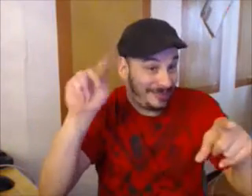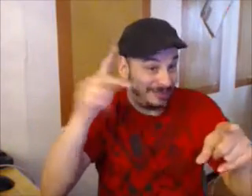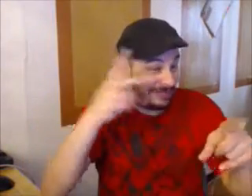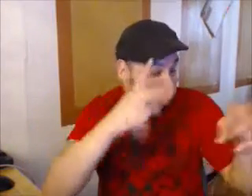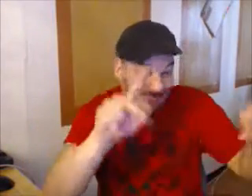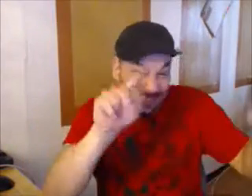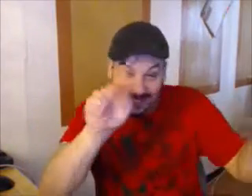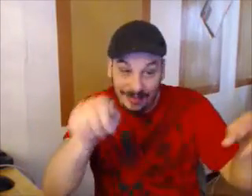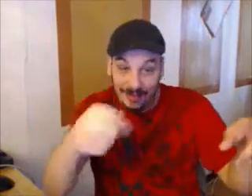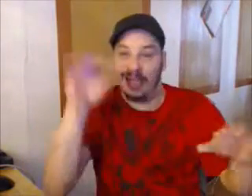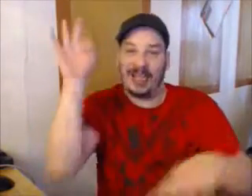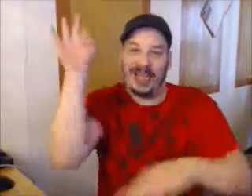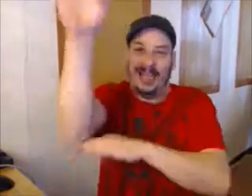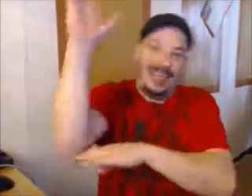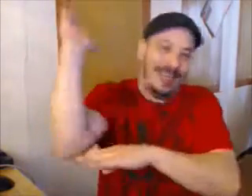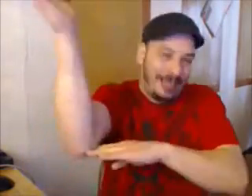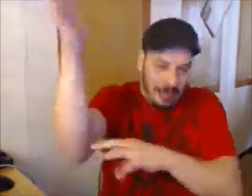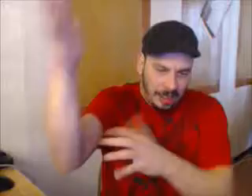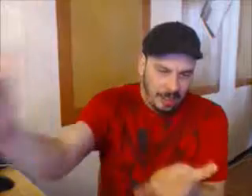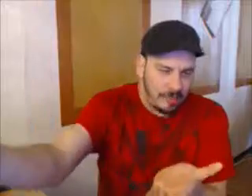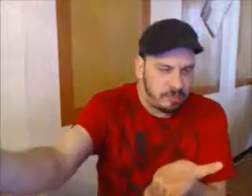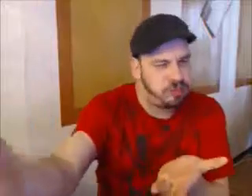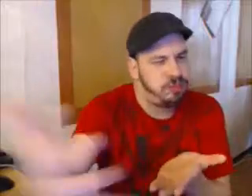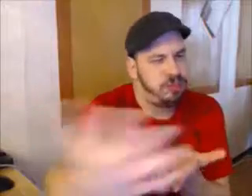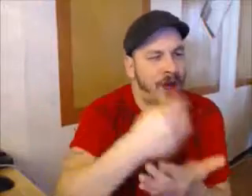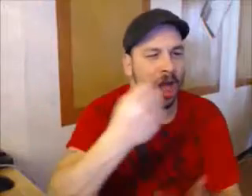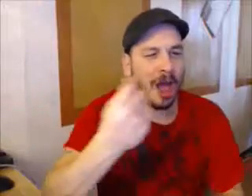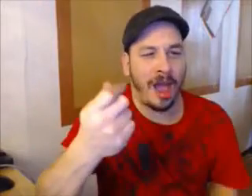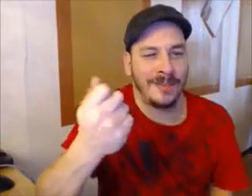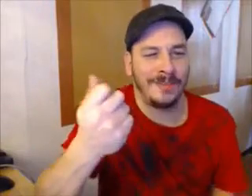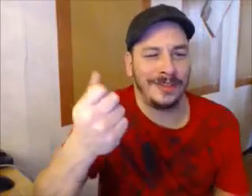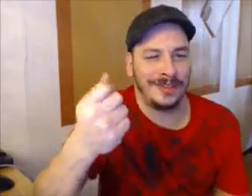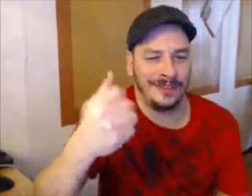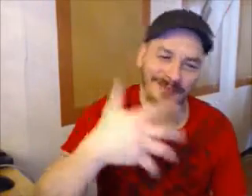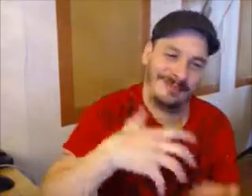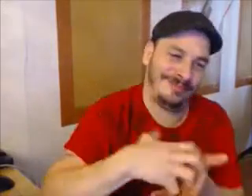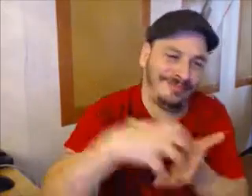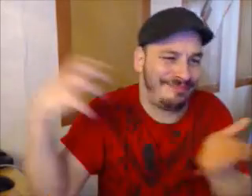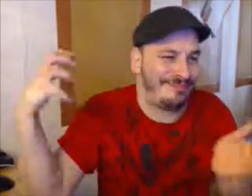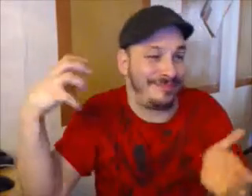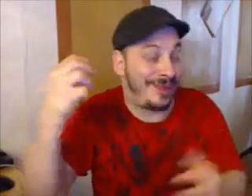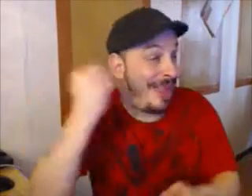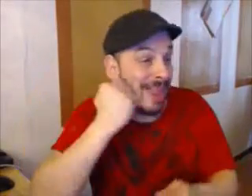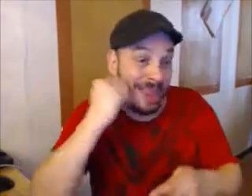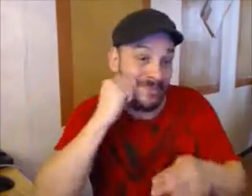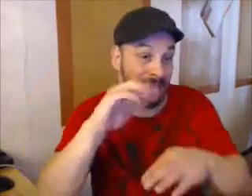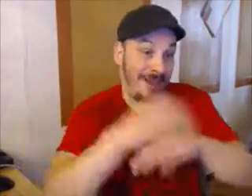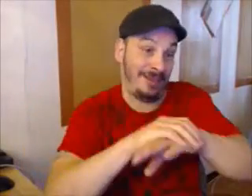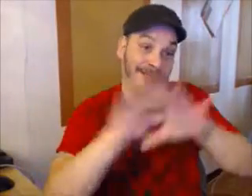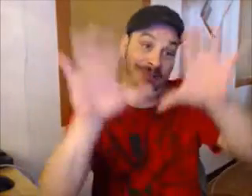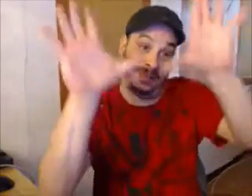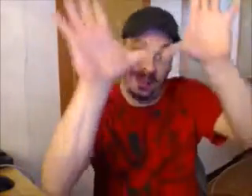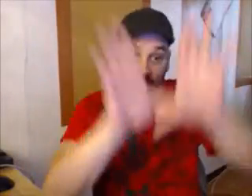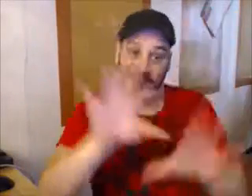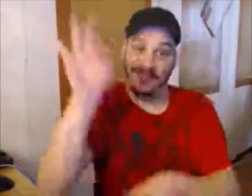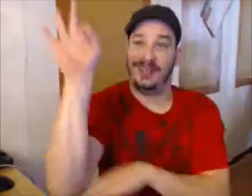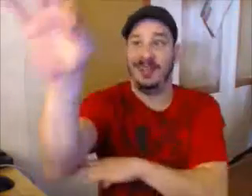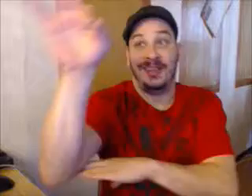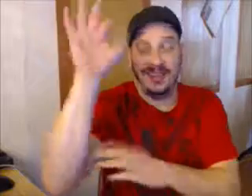that's going to deal with this between now and the 31st of December, but you've had a chance to see and meet what your new caucus will